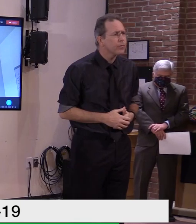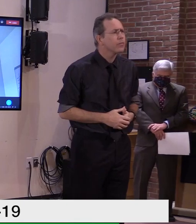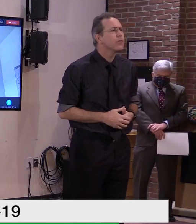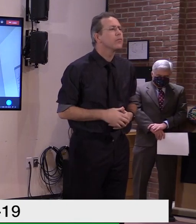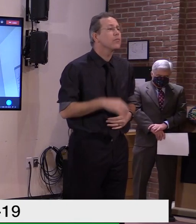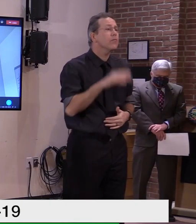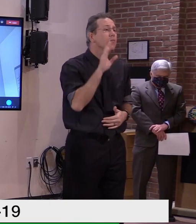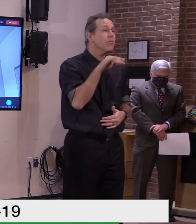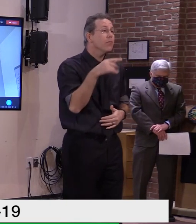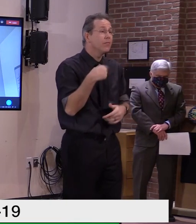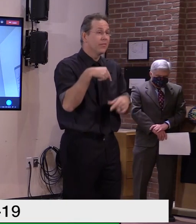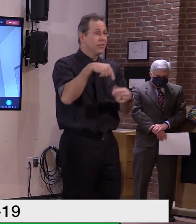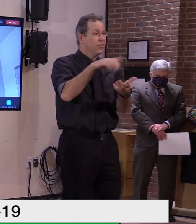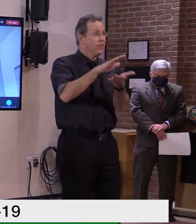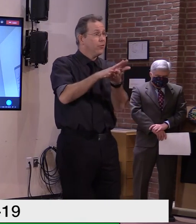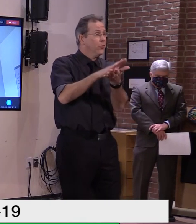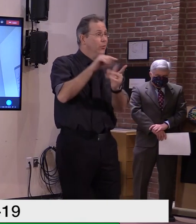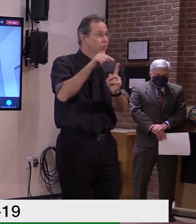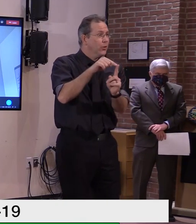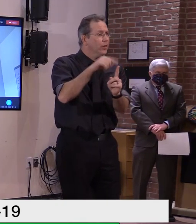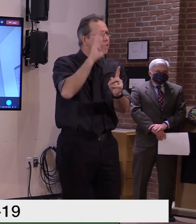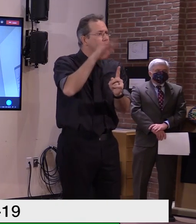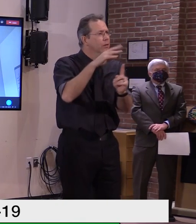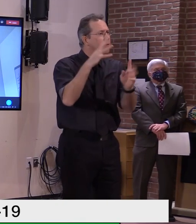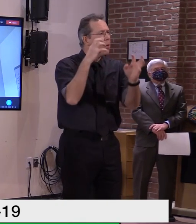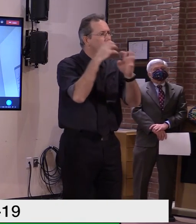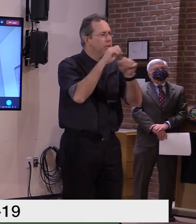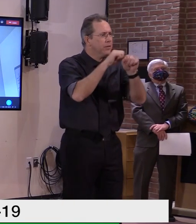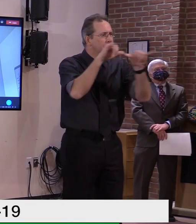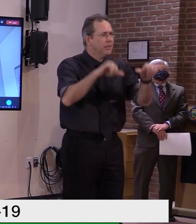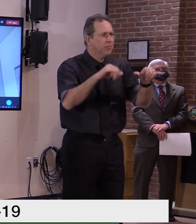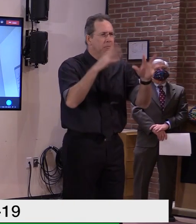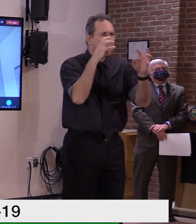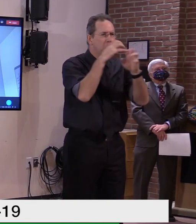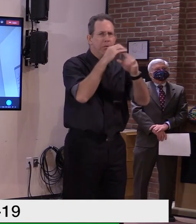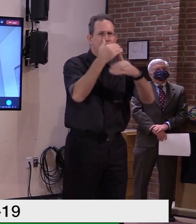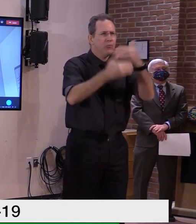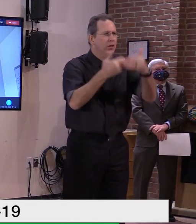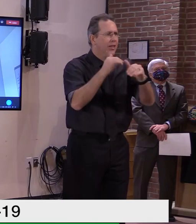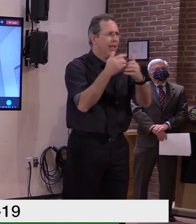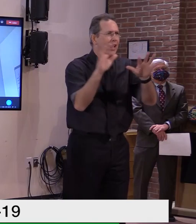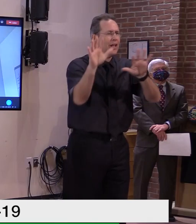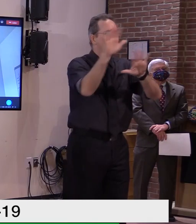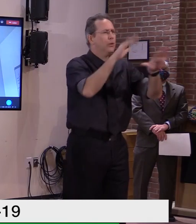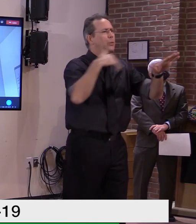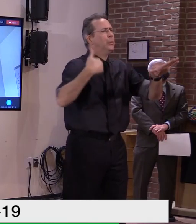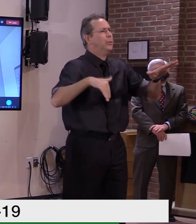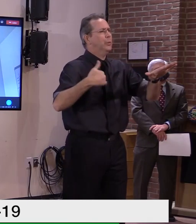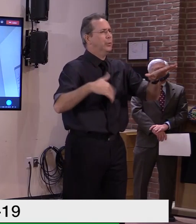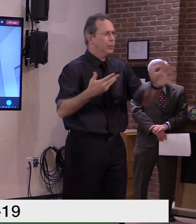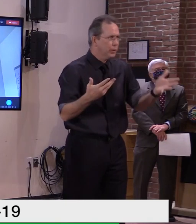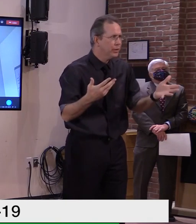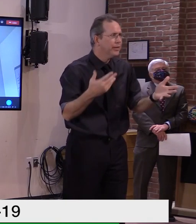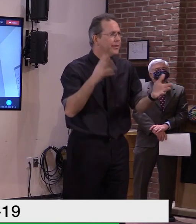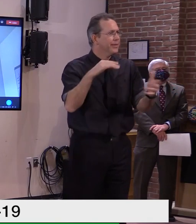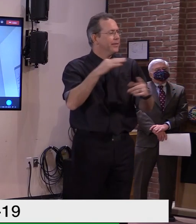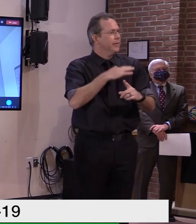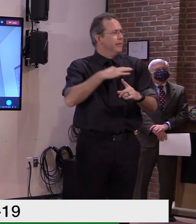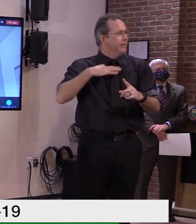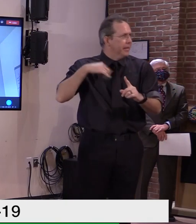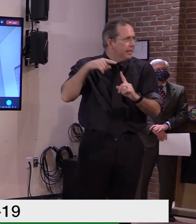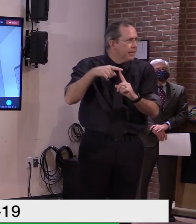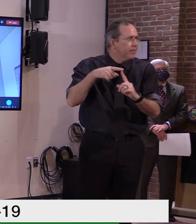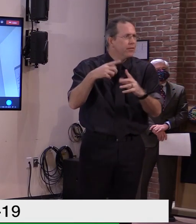of their operations. Staff availability, for example, will remain a concern in the coming months, but the assessment of local and regional